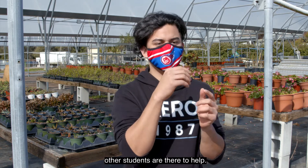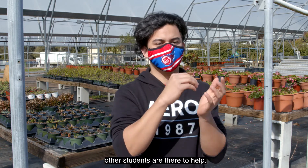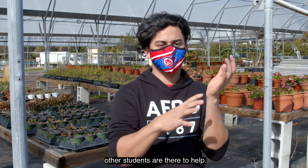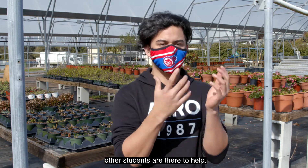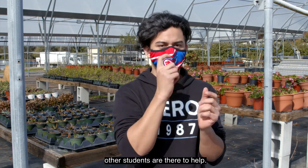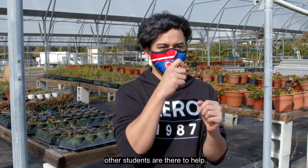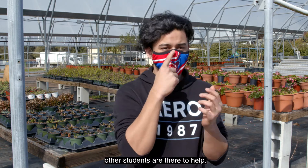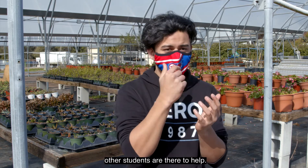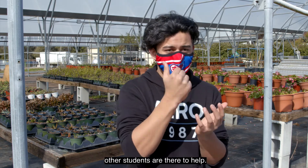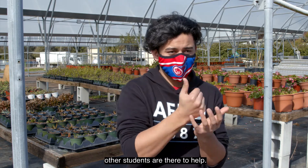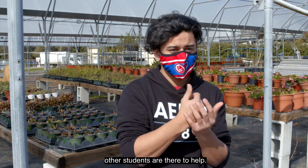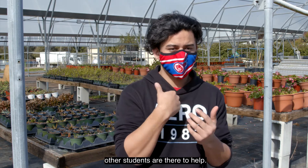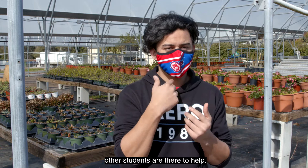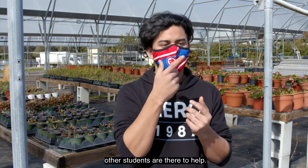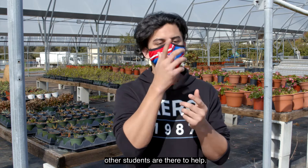other students are there to help.